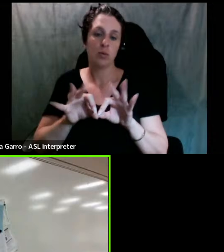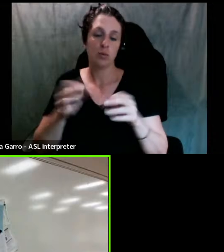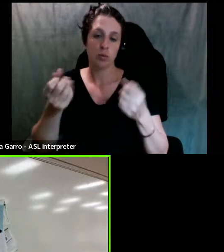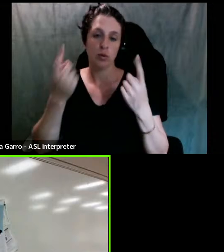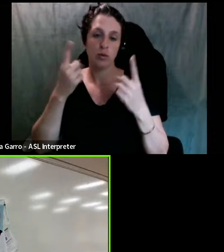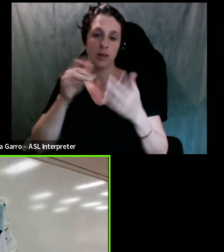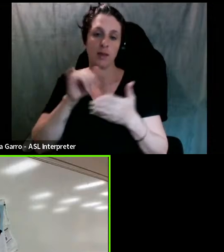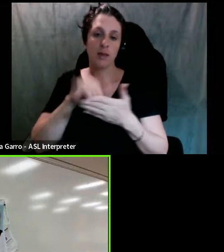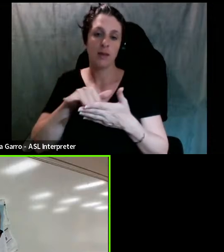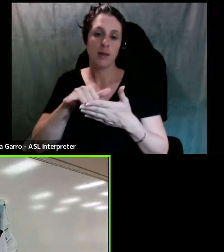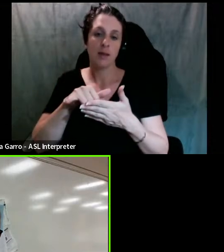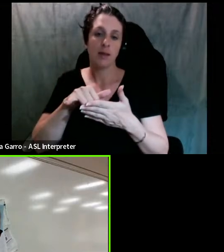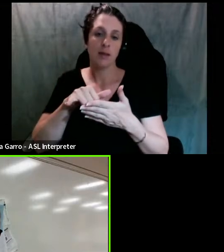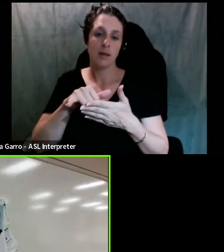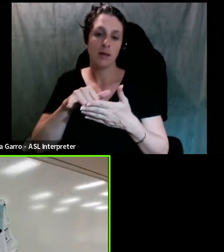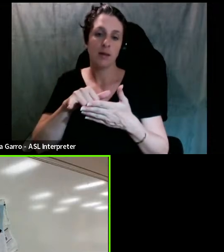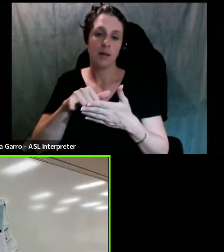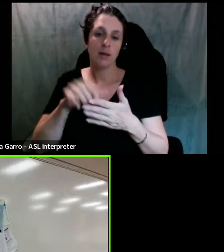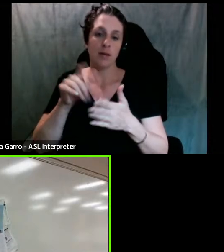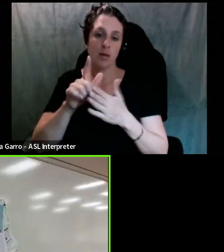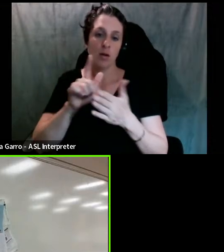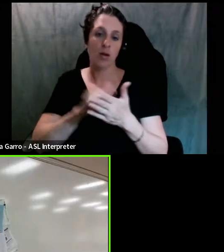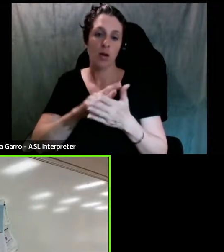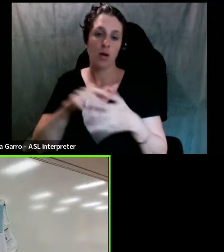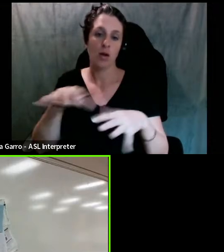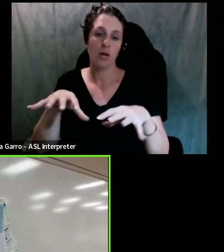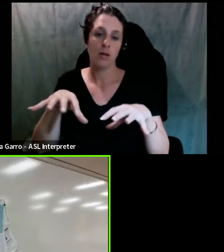that the law takes